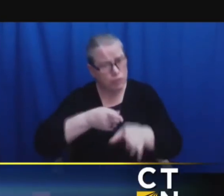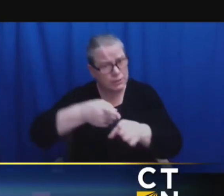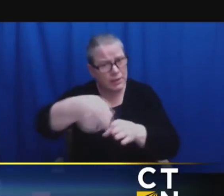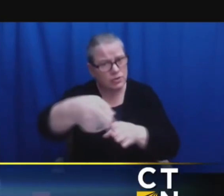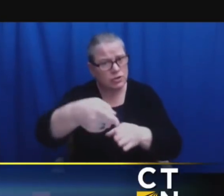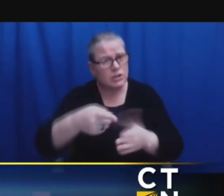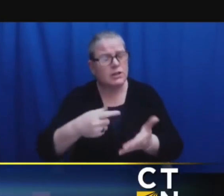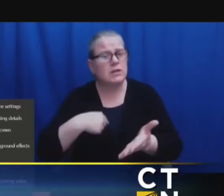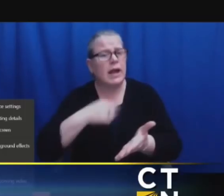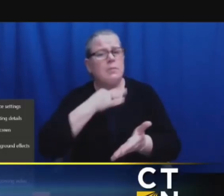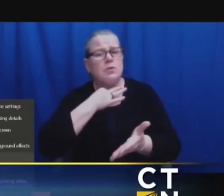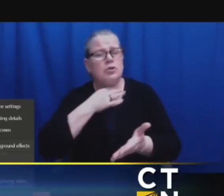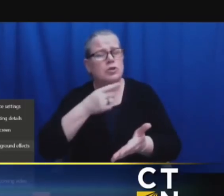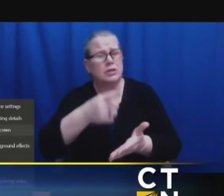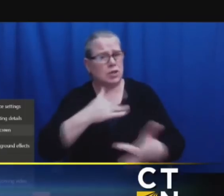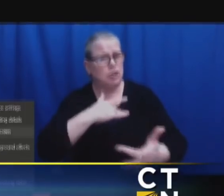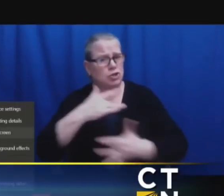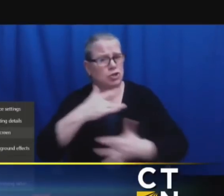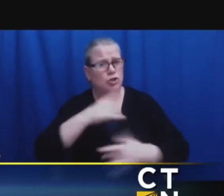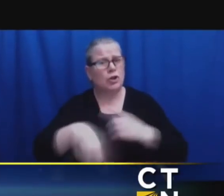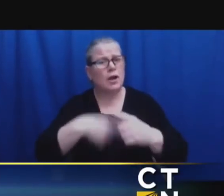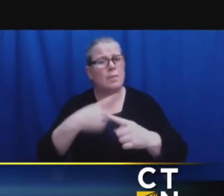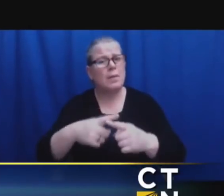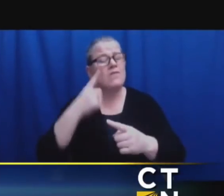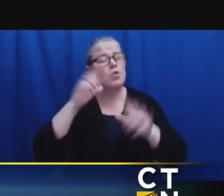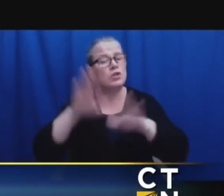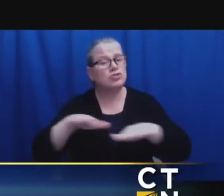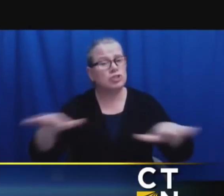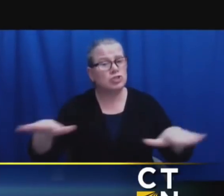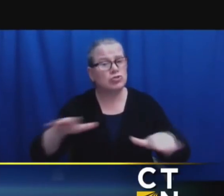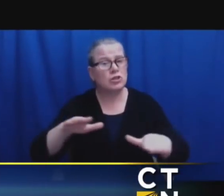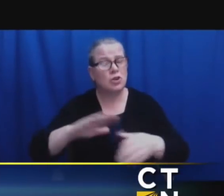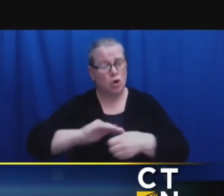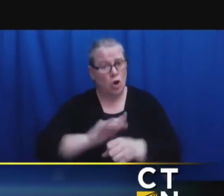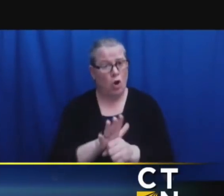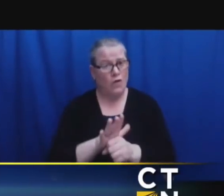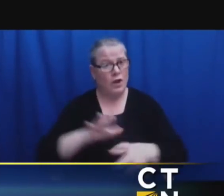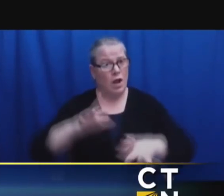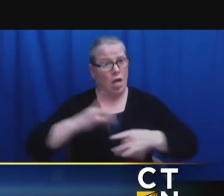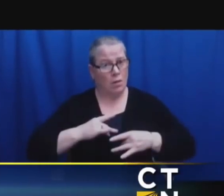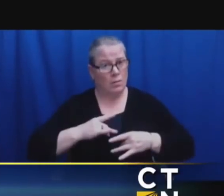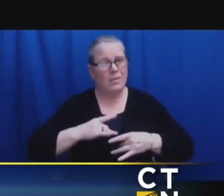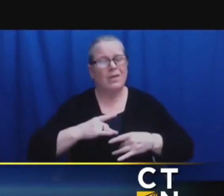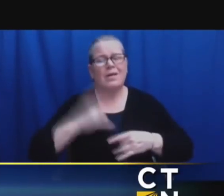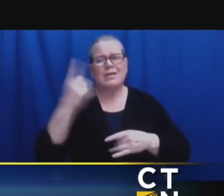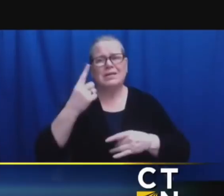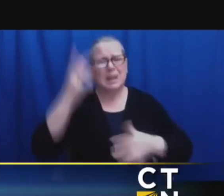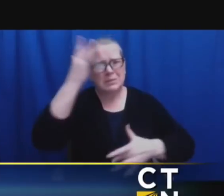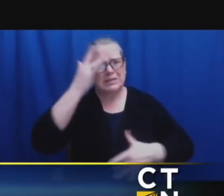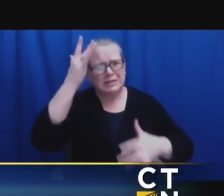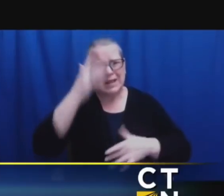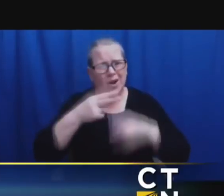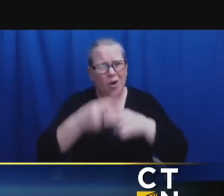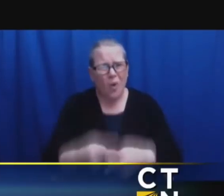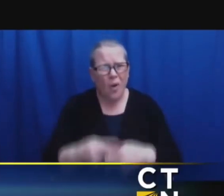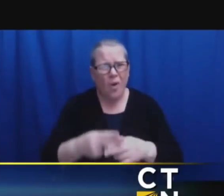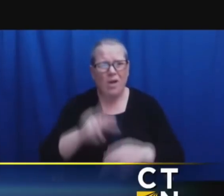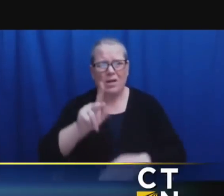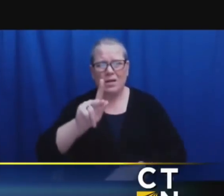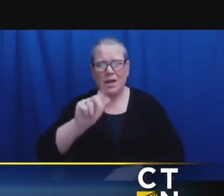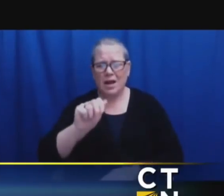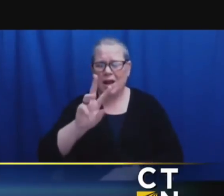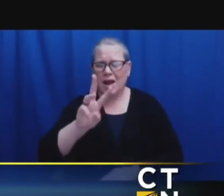this Kawasaki-like problem in children? And do we know whether the variants, whether it's worse or the same,